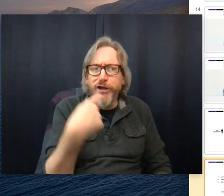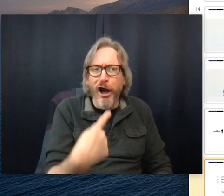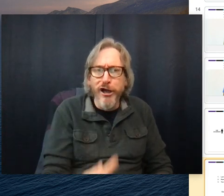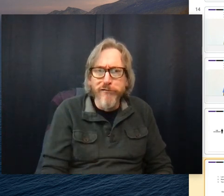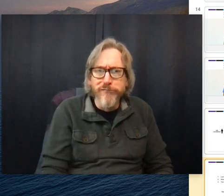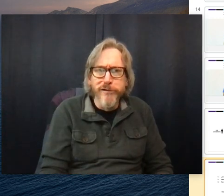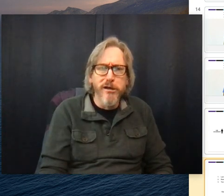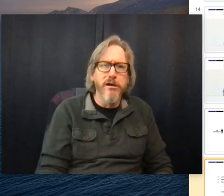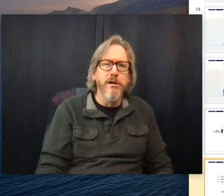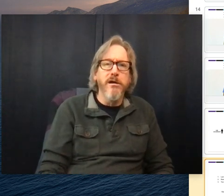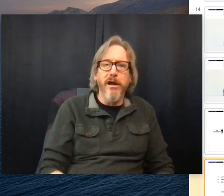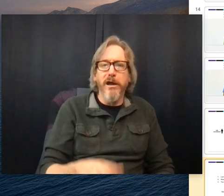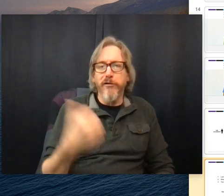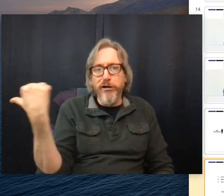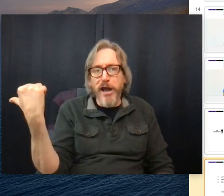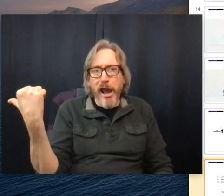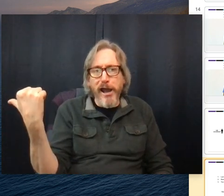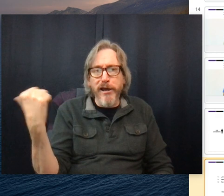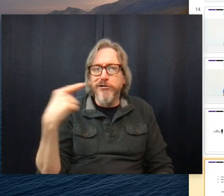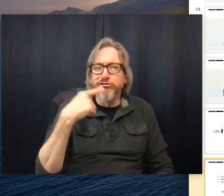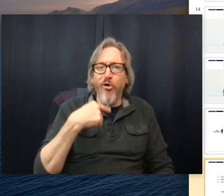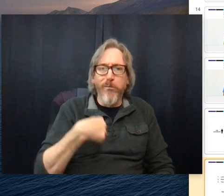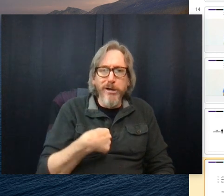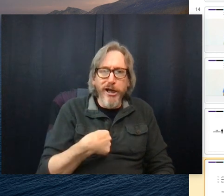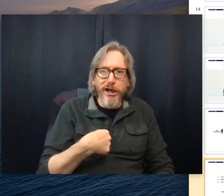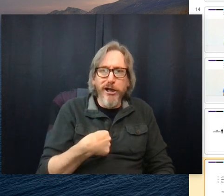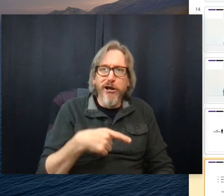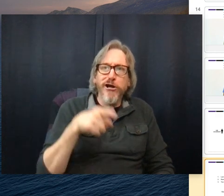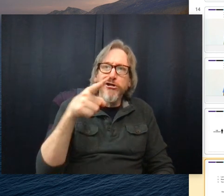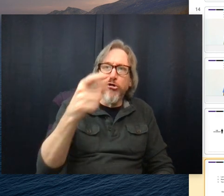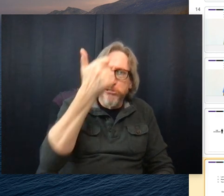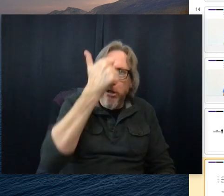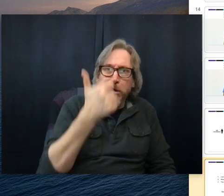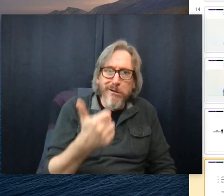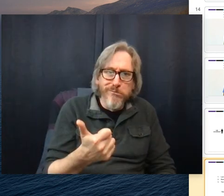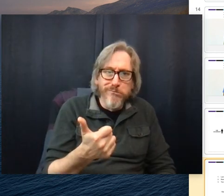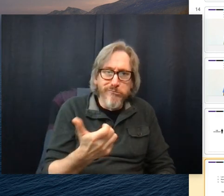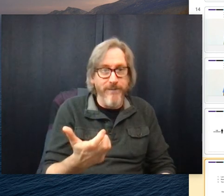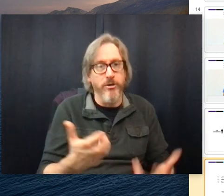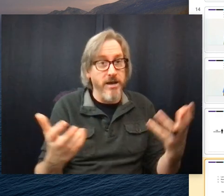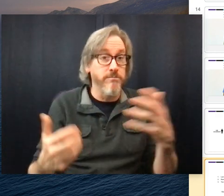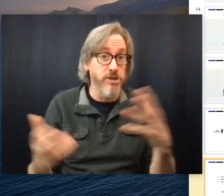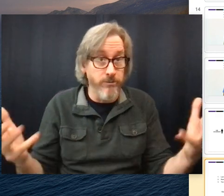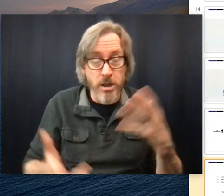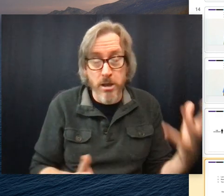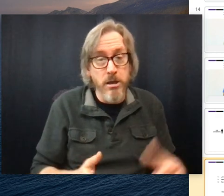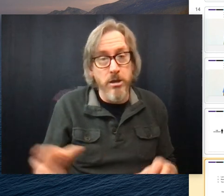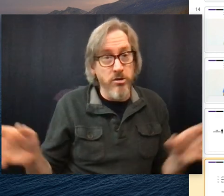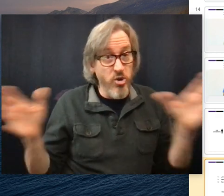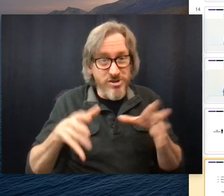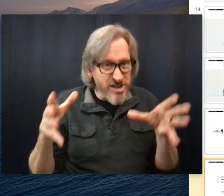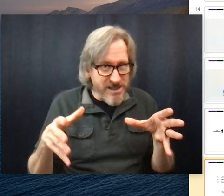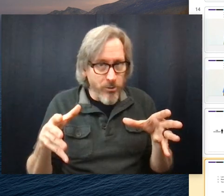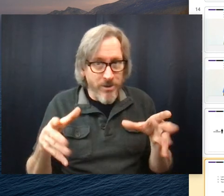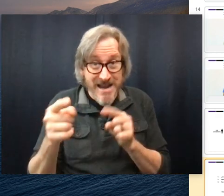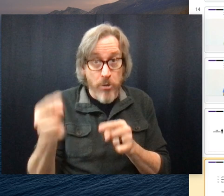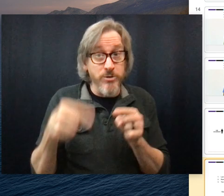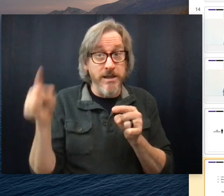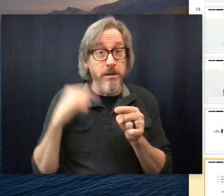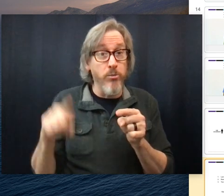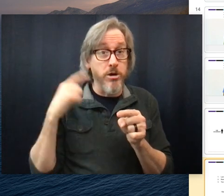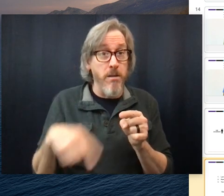you suck. And Renee told me you're dumb. Right? Okay. So those are the simple